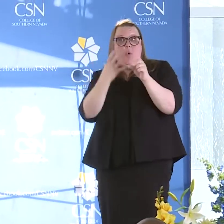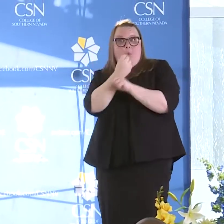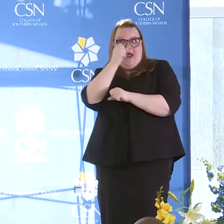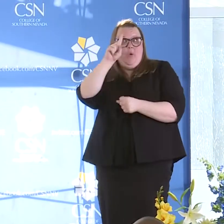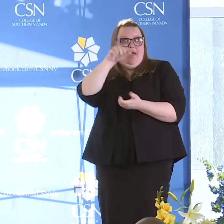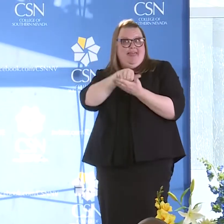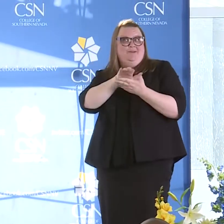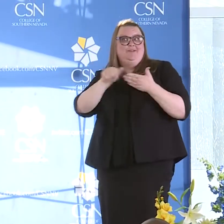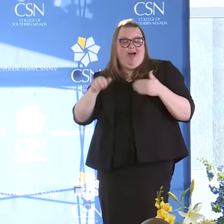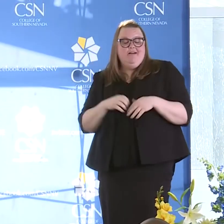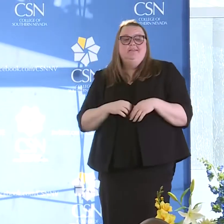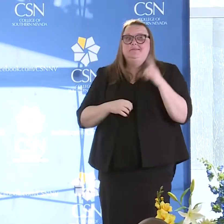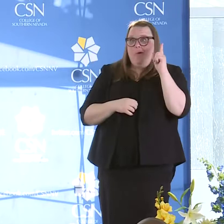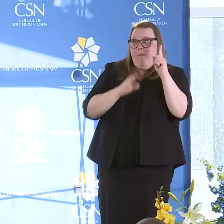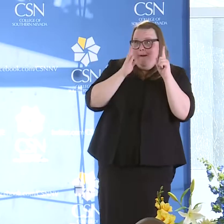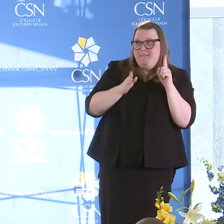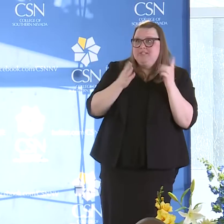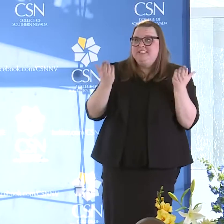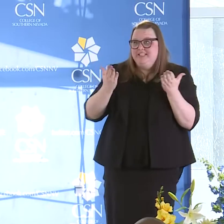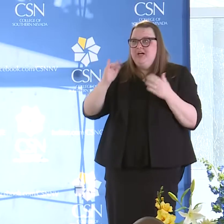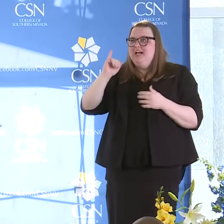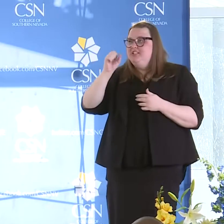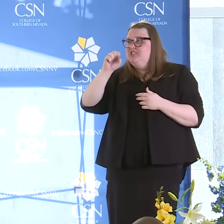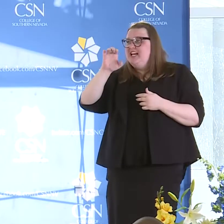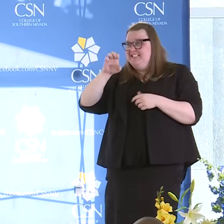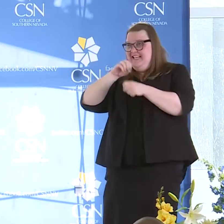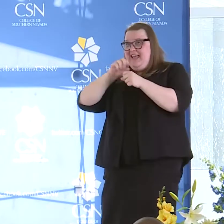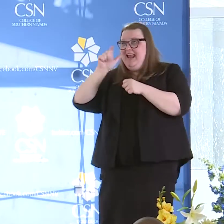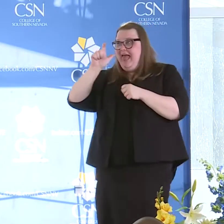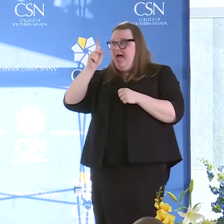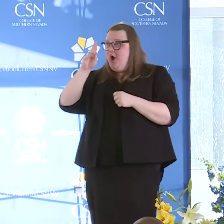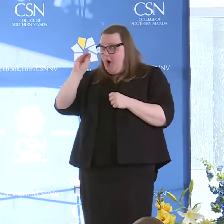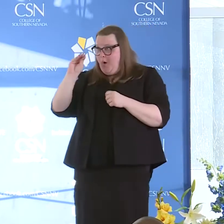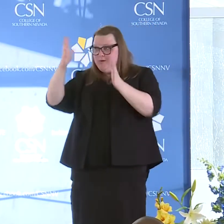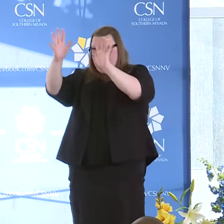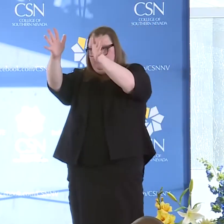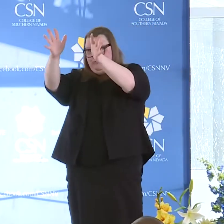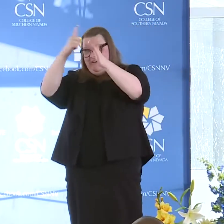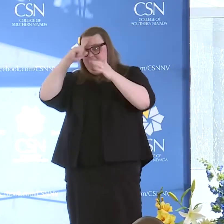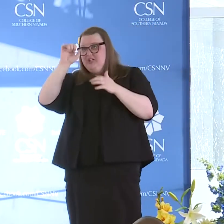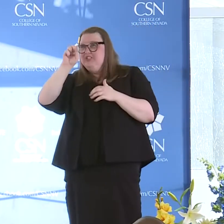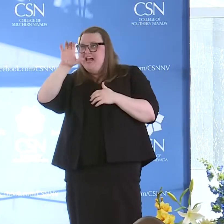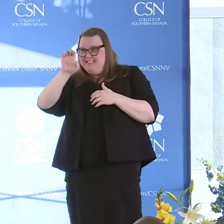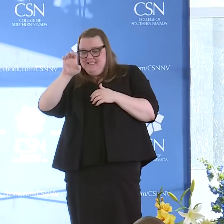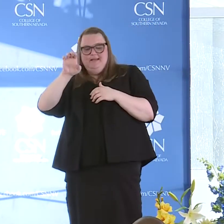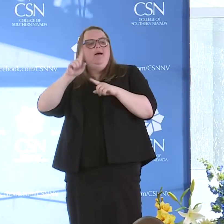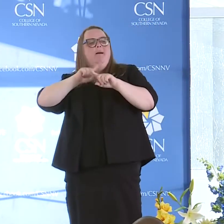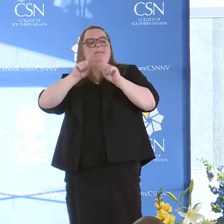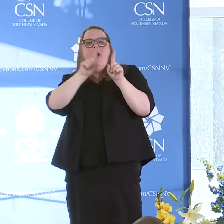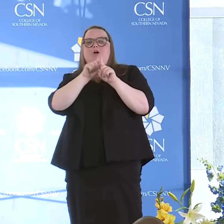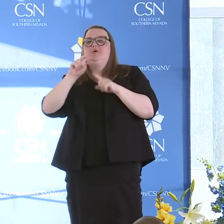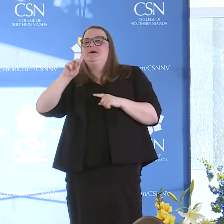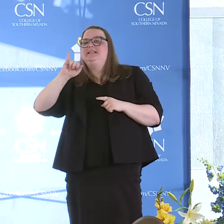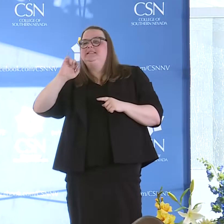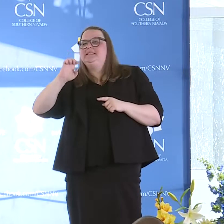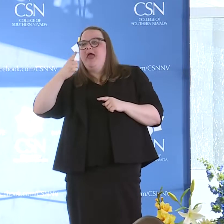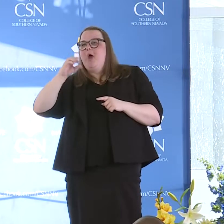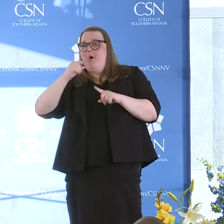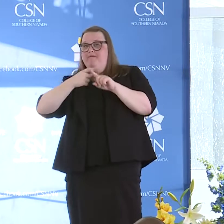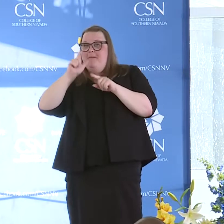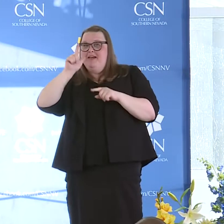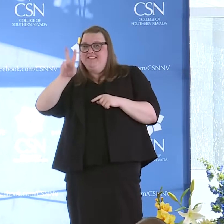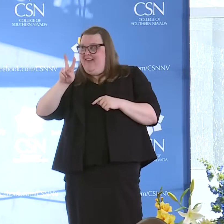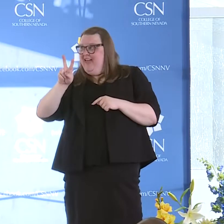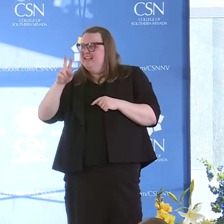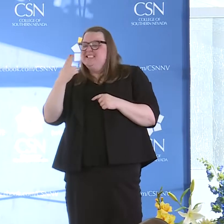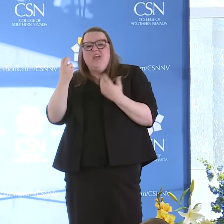tonight, and one of our winners is Jesse and Elko. So shout out for Jesse and Elko, but we also have Diego from Las Vegas. He